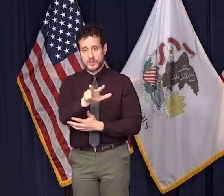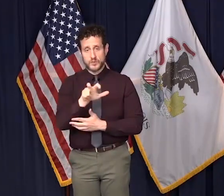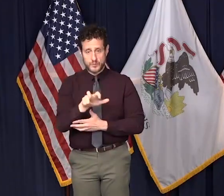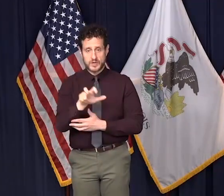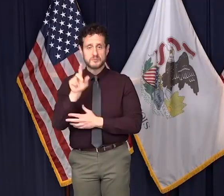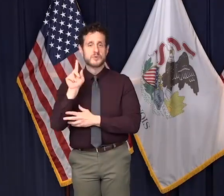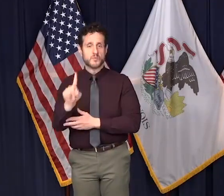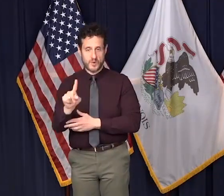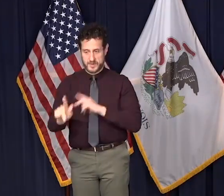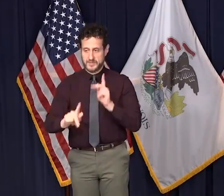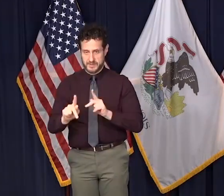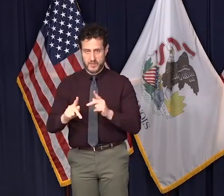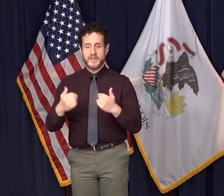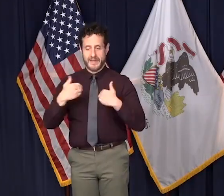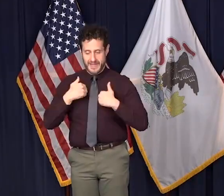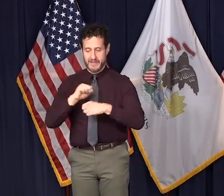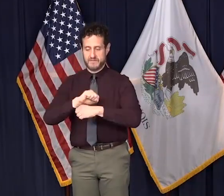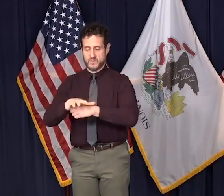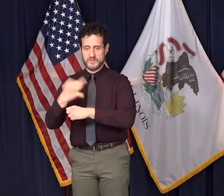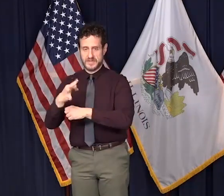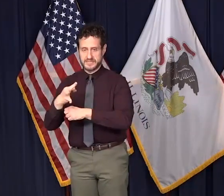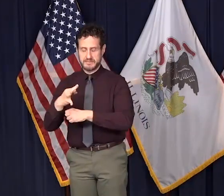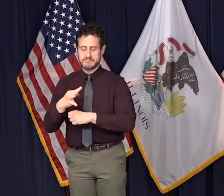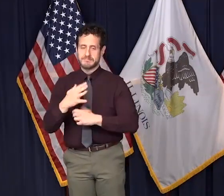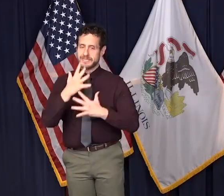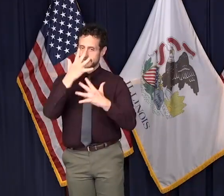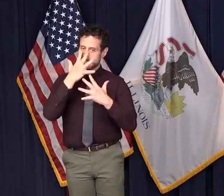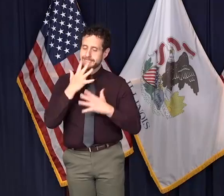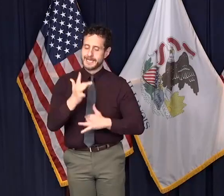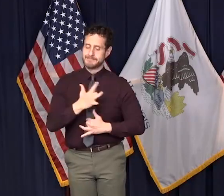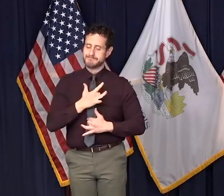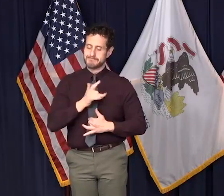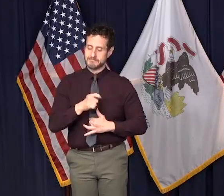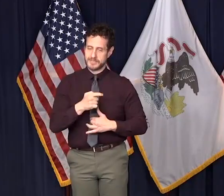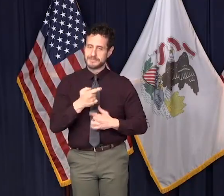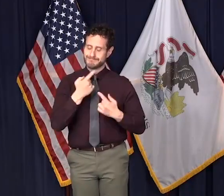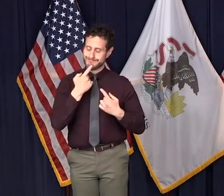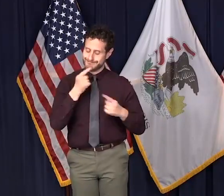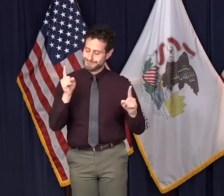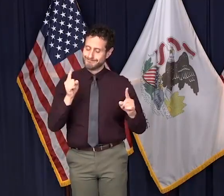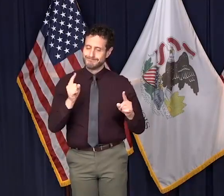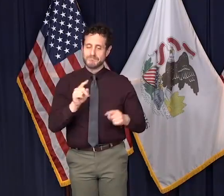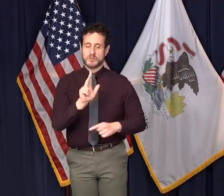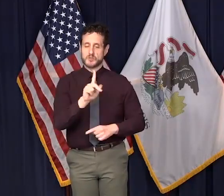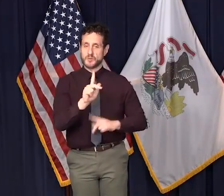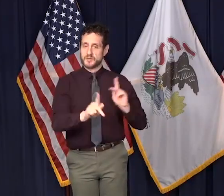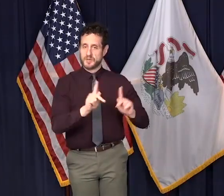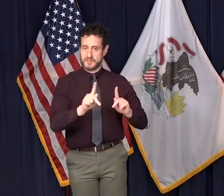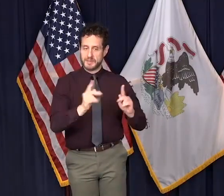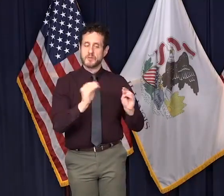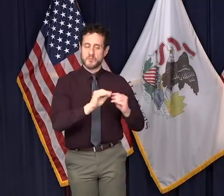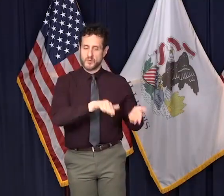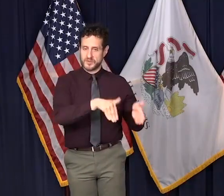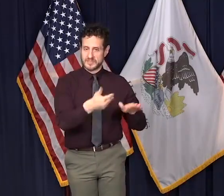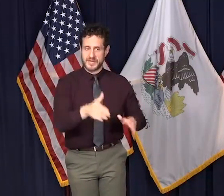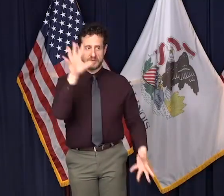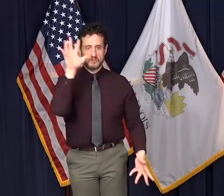165,301 cases. Sadly, we must also report 23 additional deaths for a total of